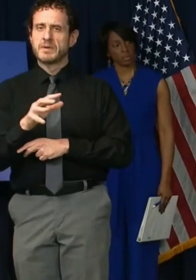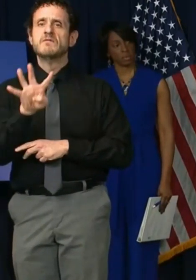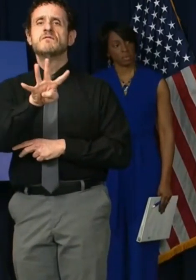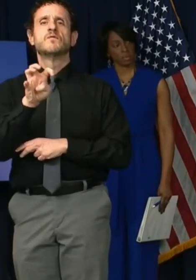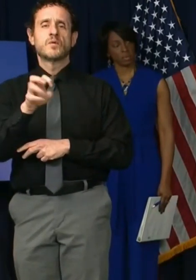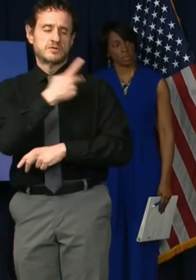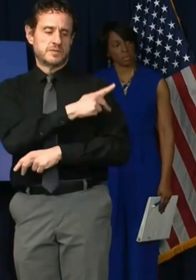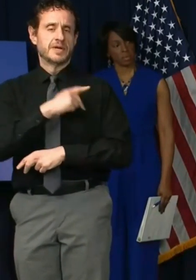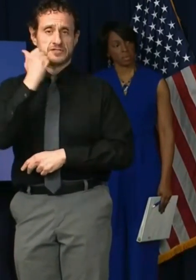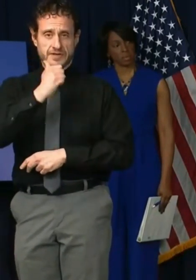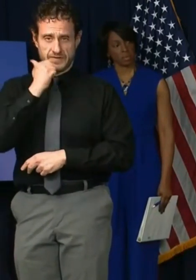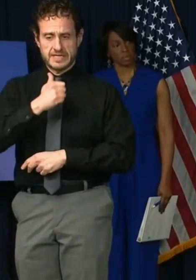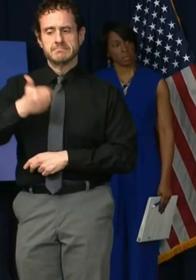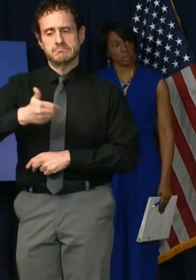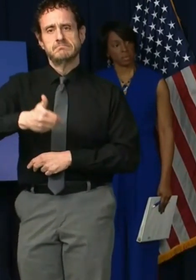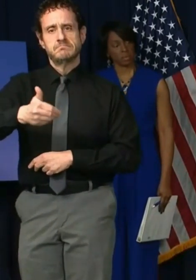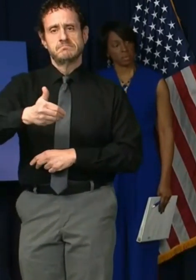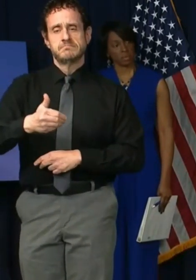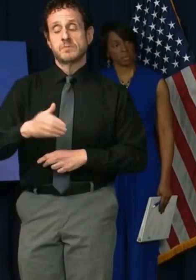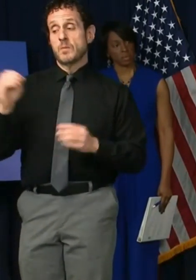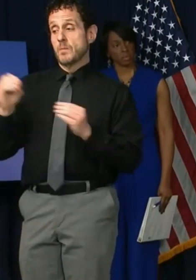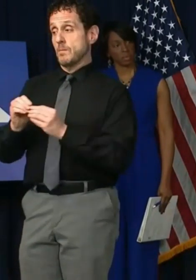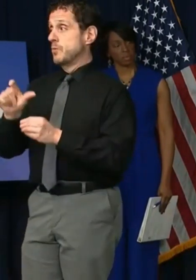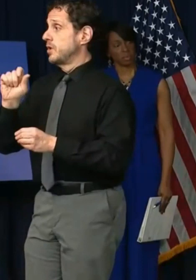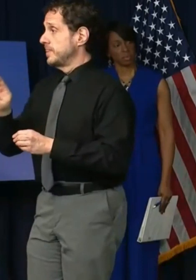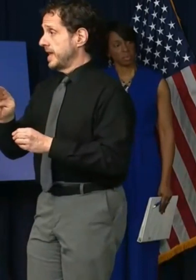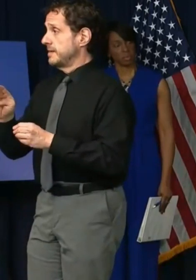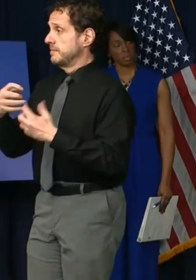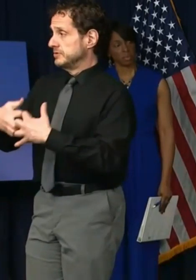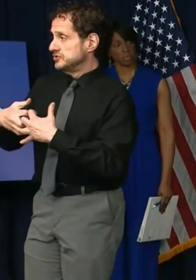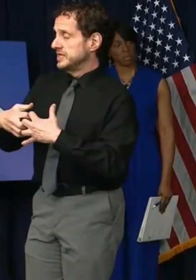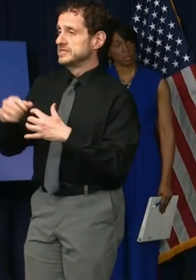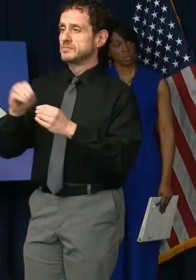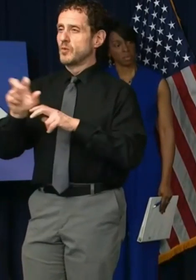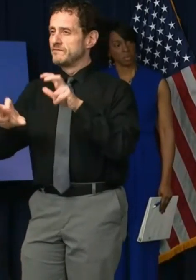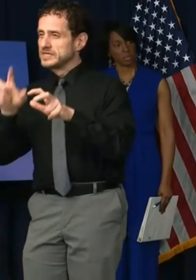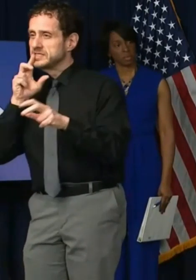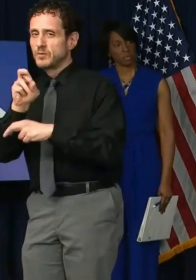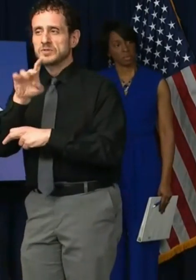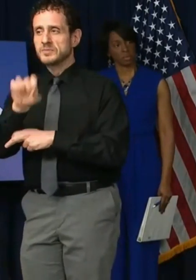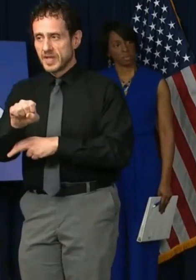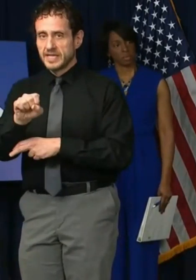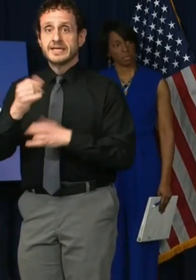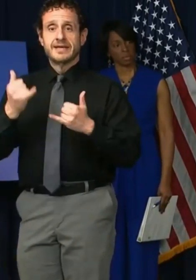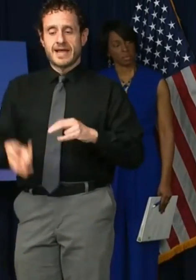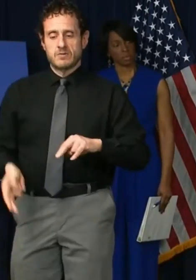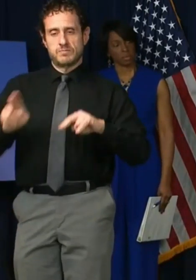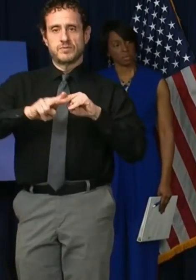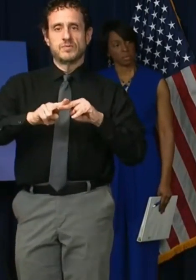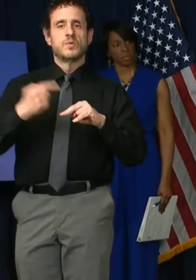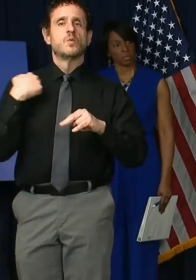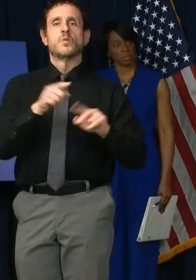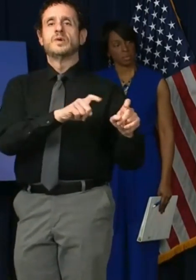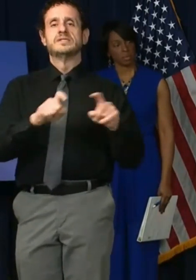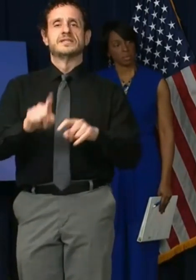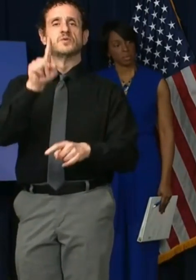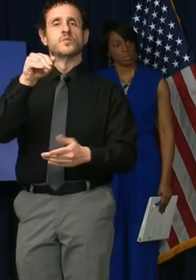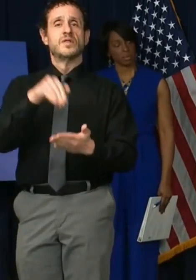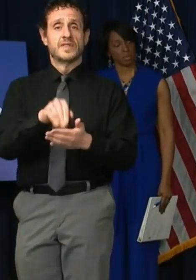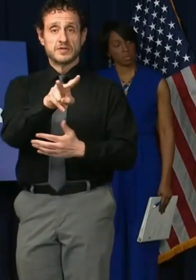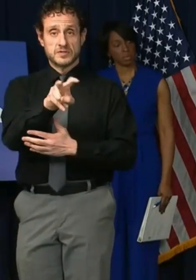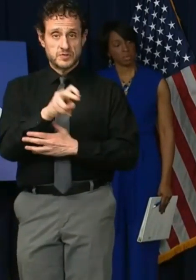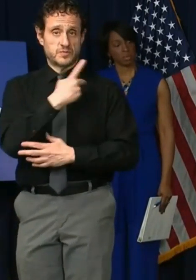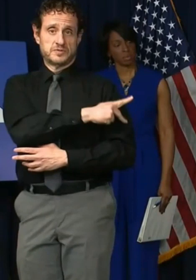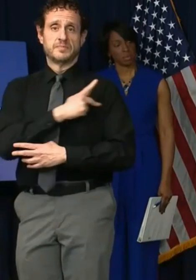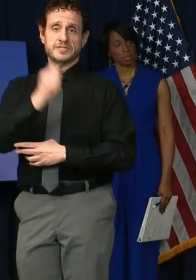day. Then, with additional lab equipment and additional supply investments, we've expanded that capacity to test 1,200